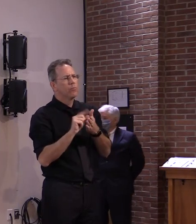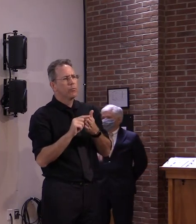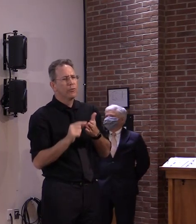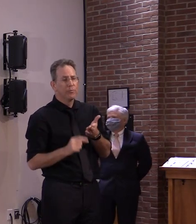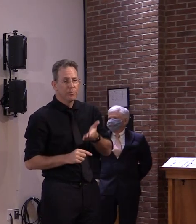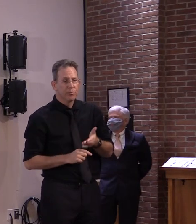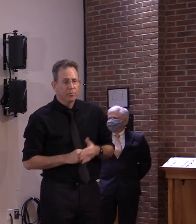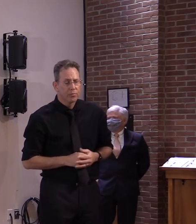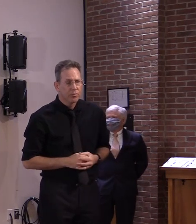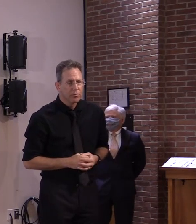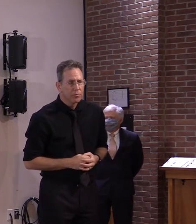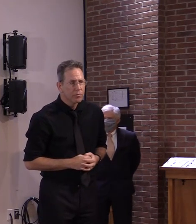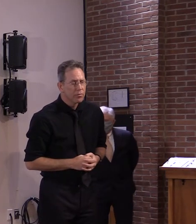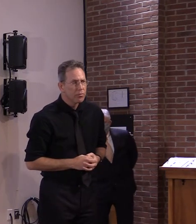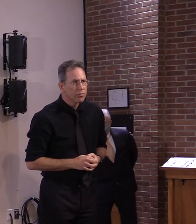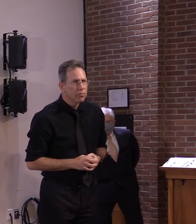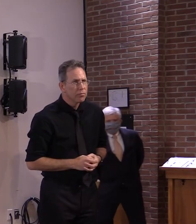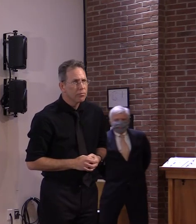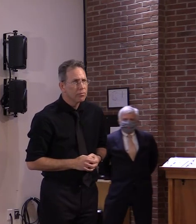Hi.